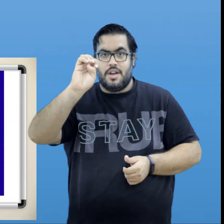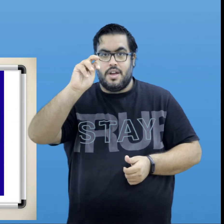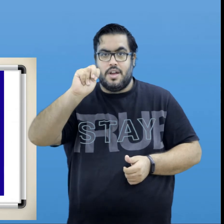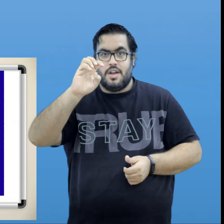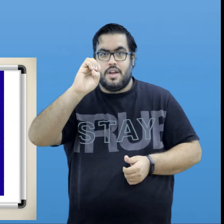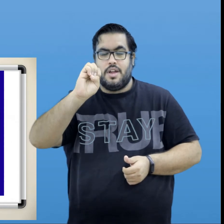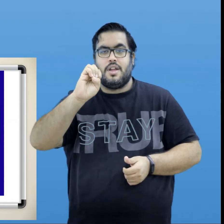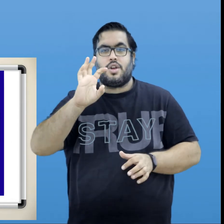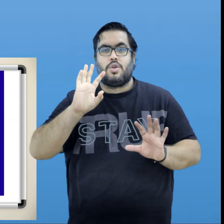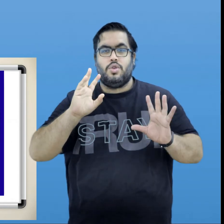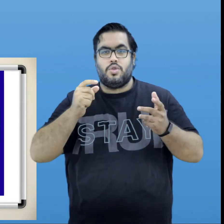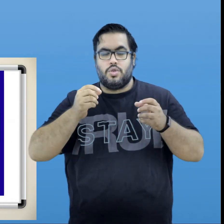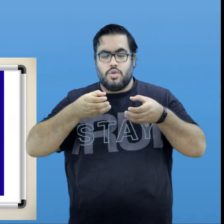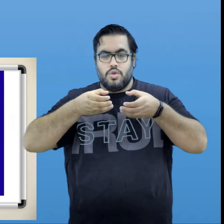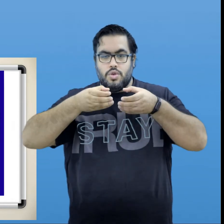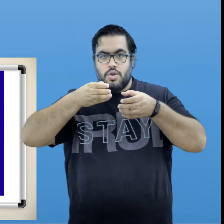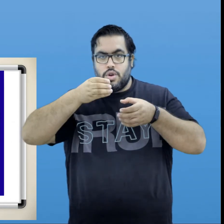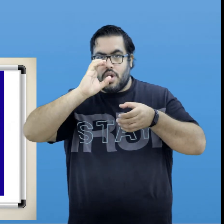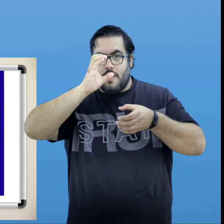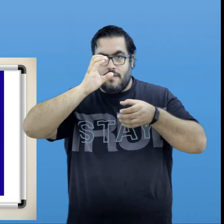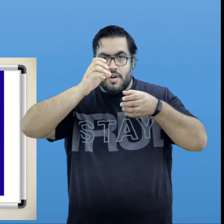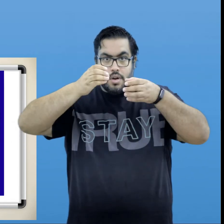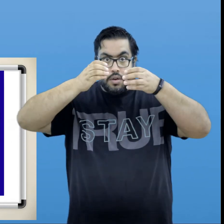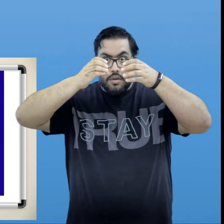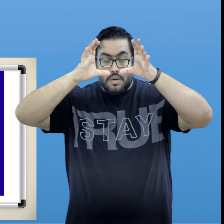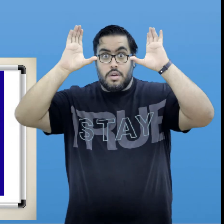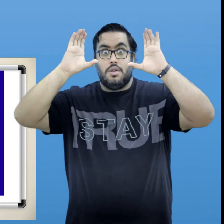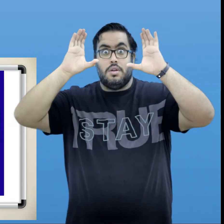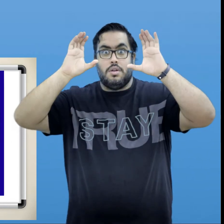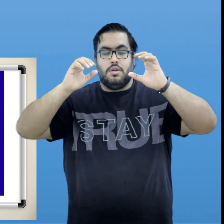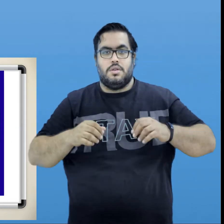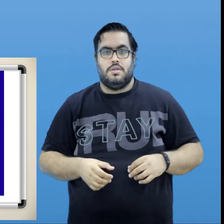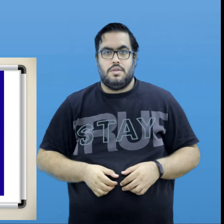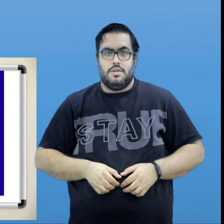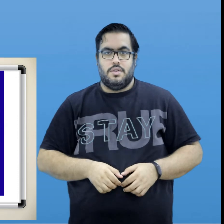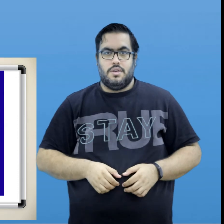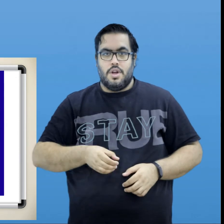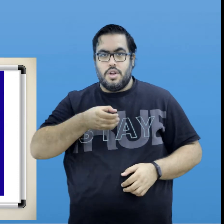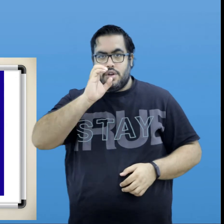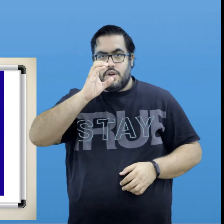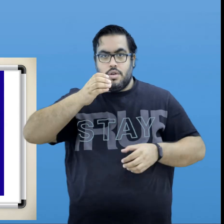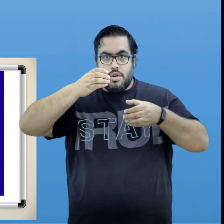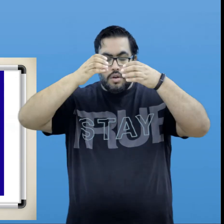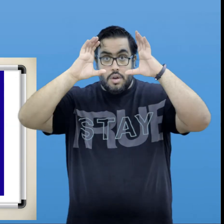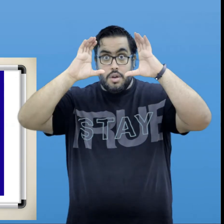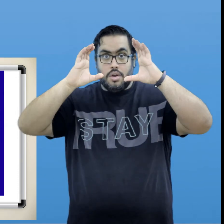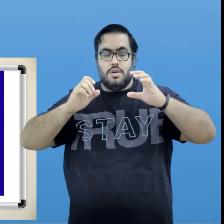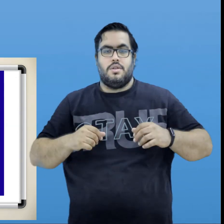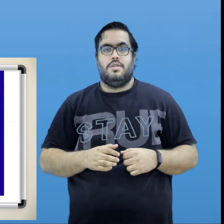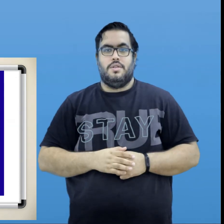you have some keywords here that could help you. You have coffee and awake. So what do you think the answer is?